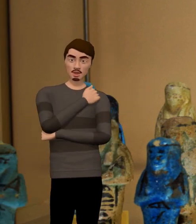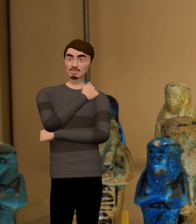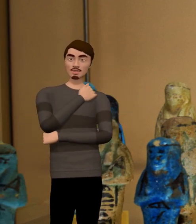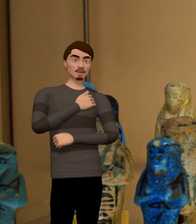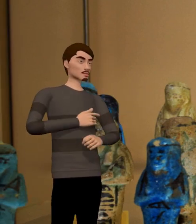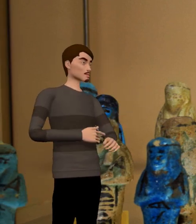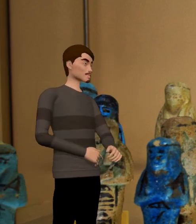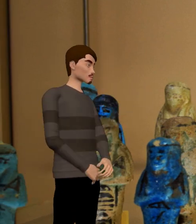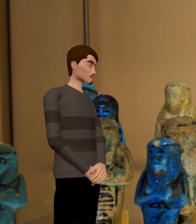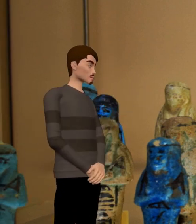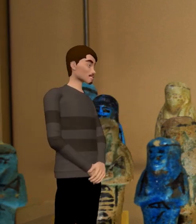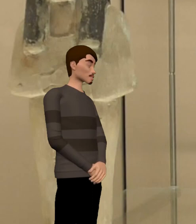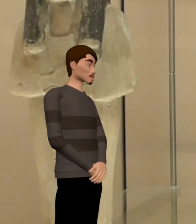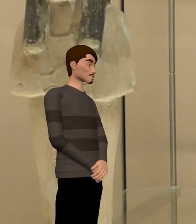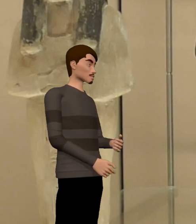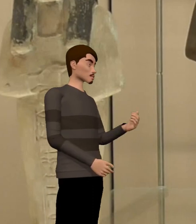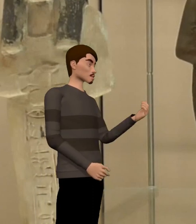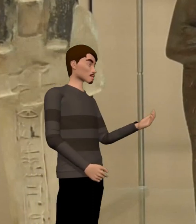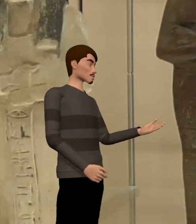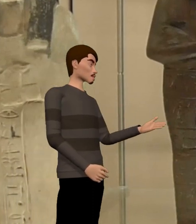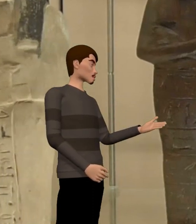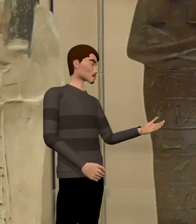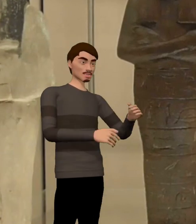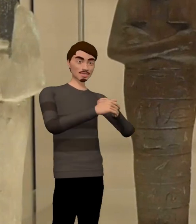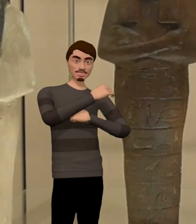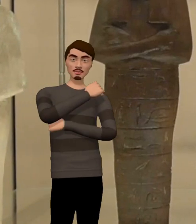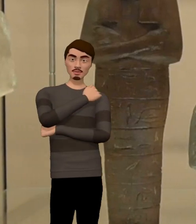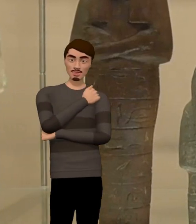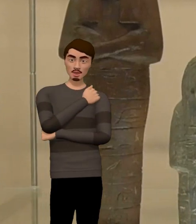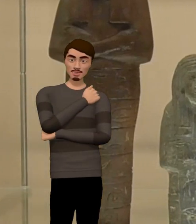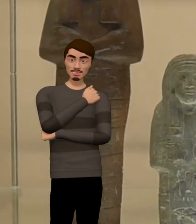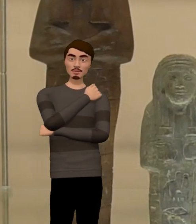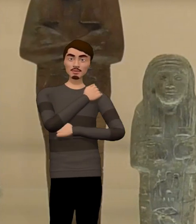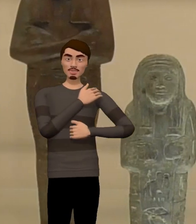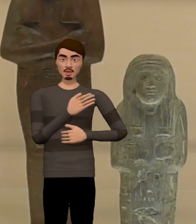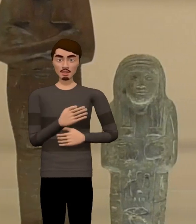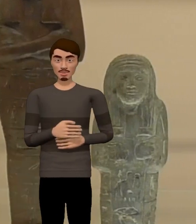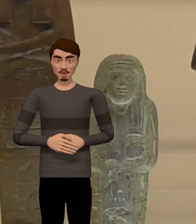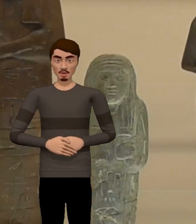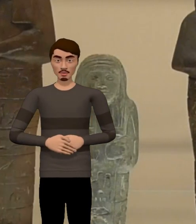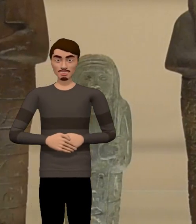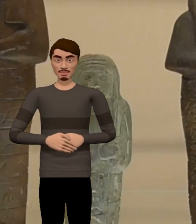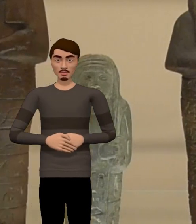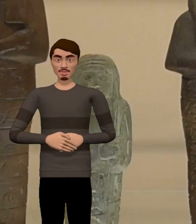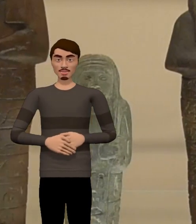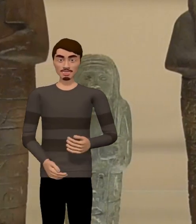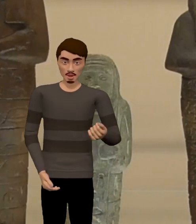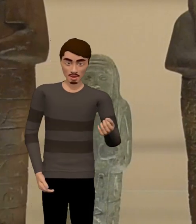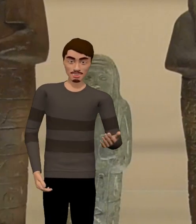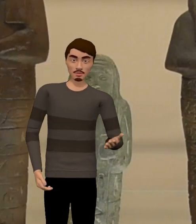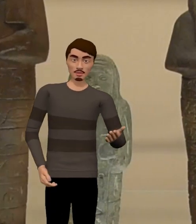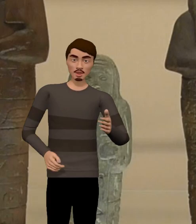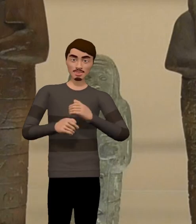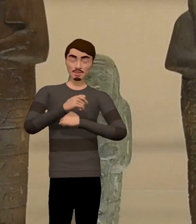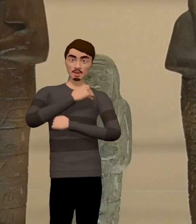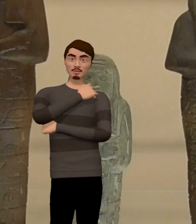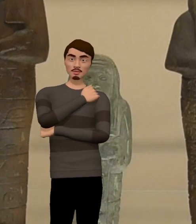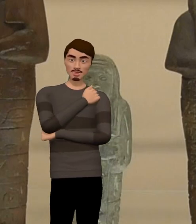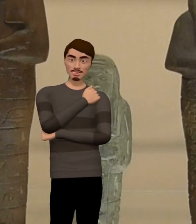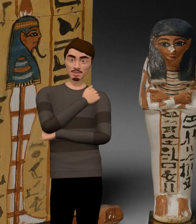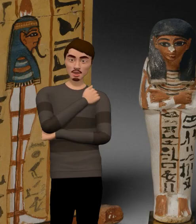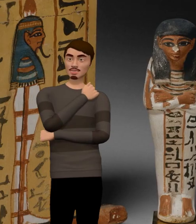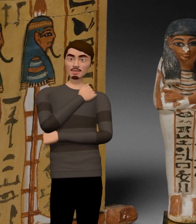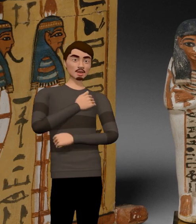the deceased, the Ashabti, those who obey. At the moment of entry into paradise, the